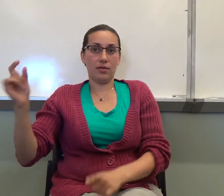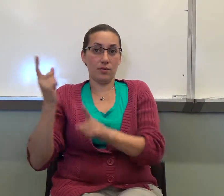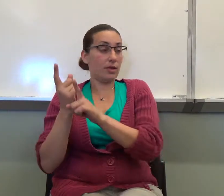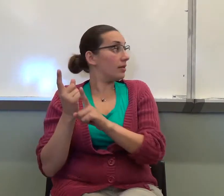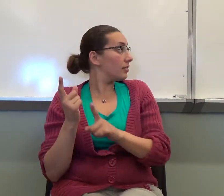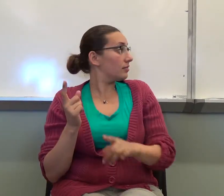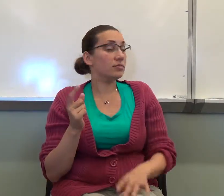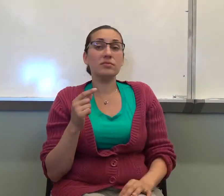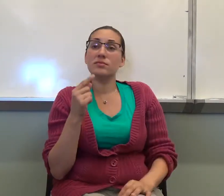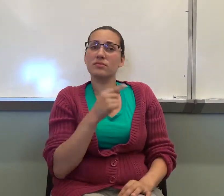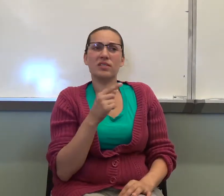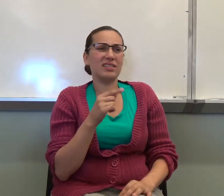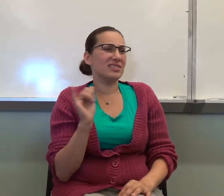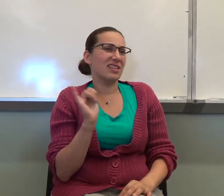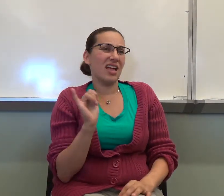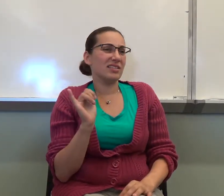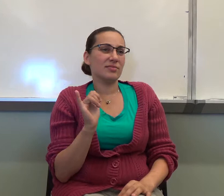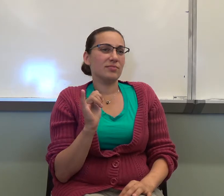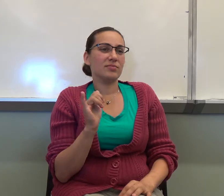This is very much like sorting things,